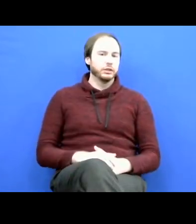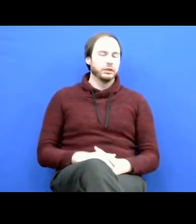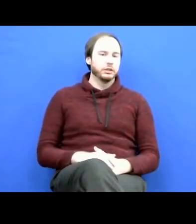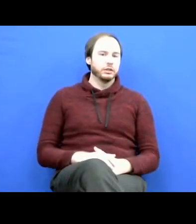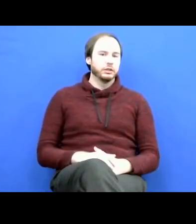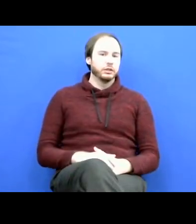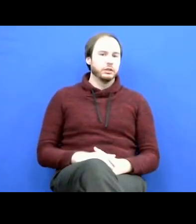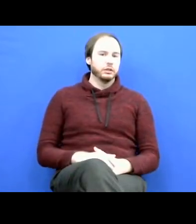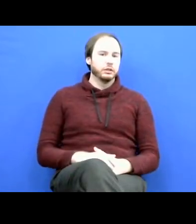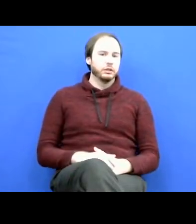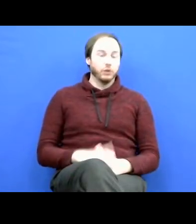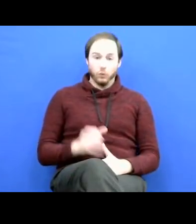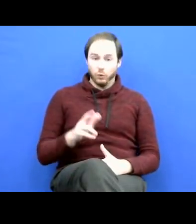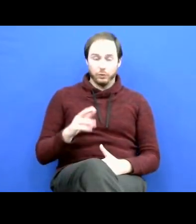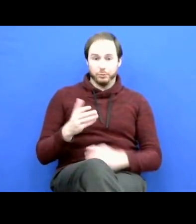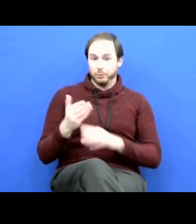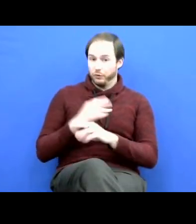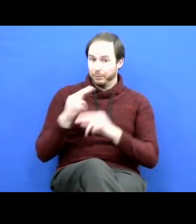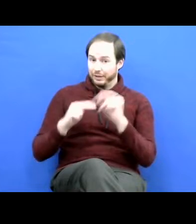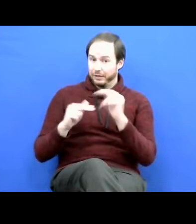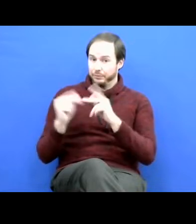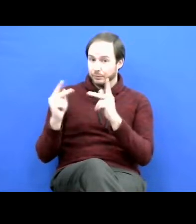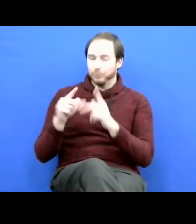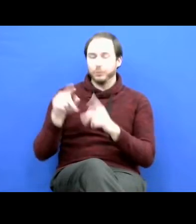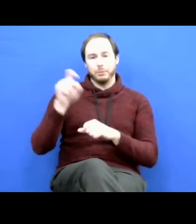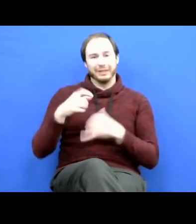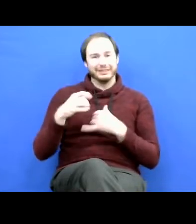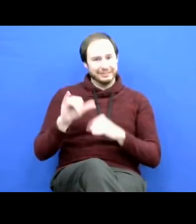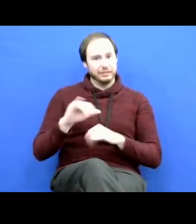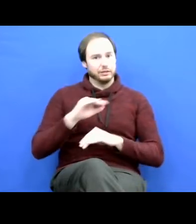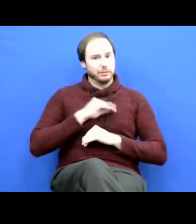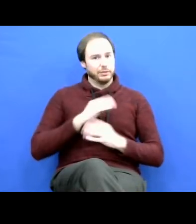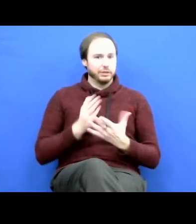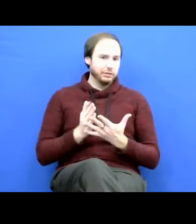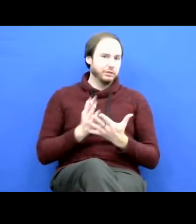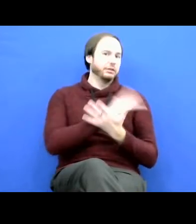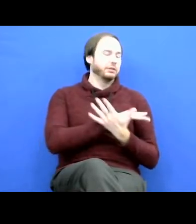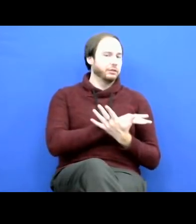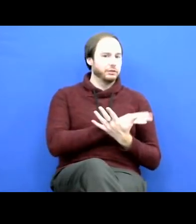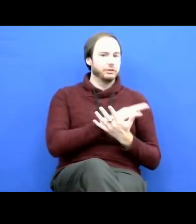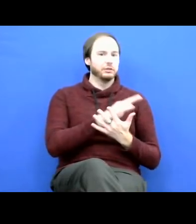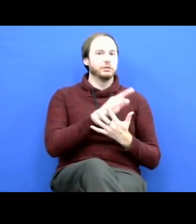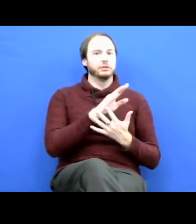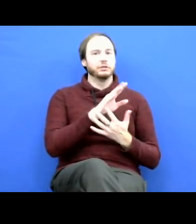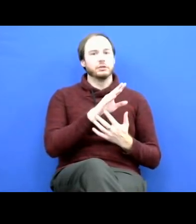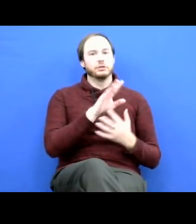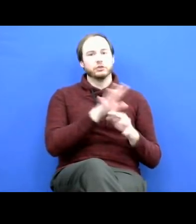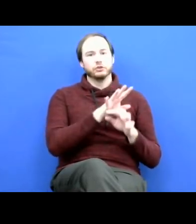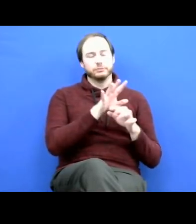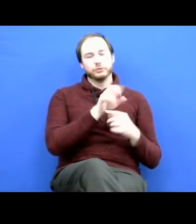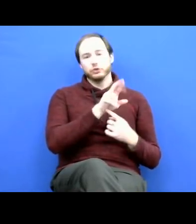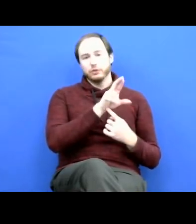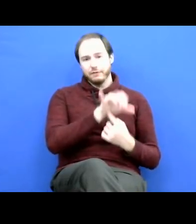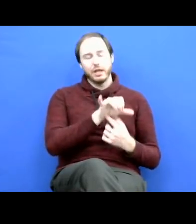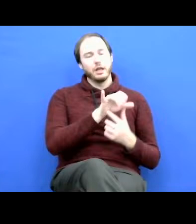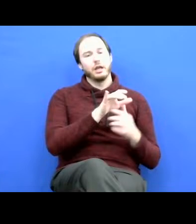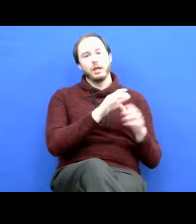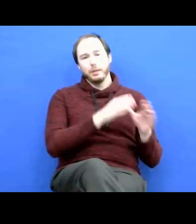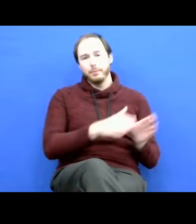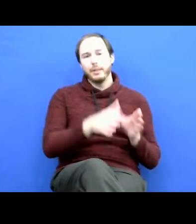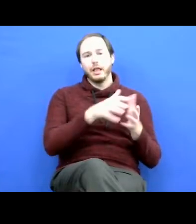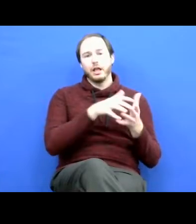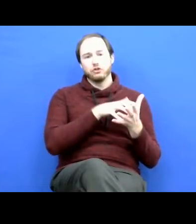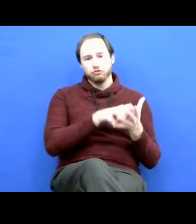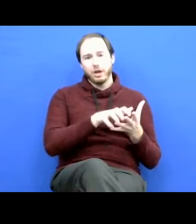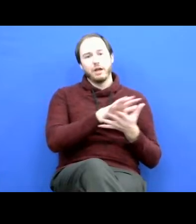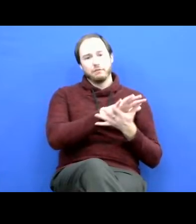before they can build a building permit, they've got to complete, their surveying, they've got to complete the plans, all that stuff as far as where